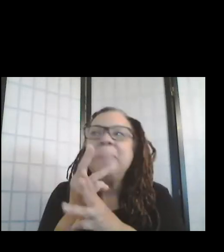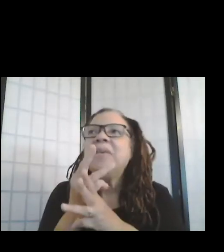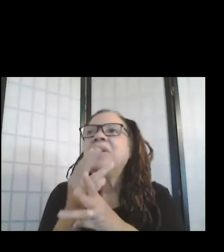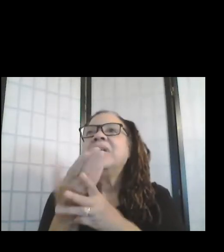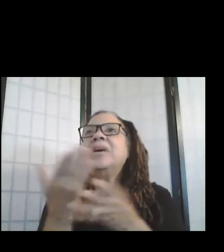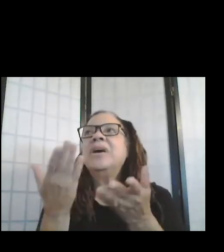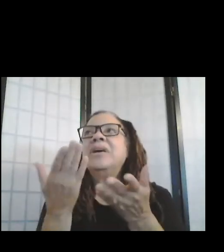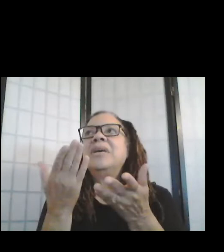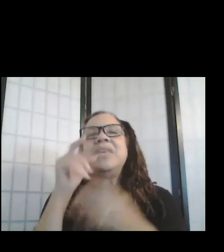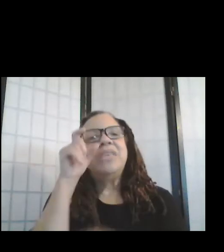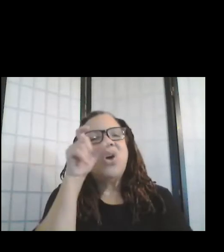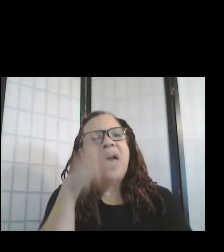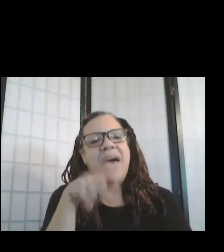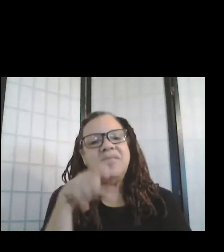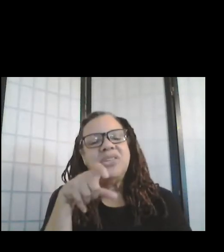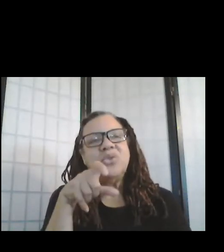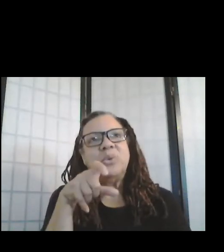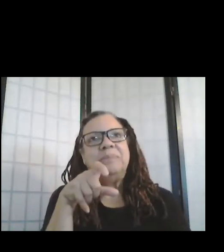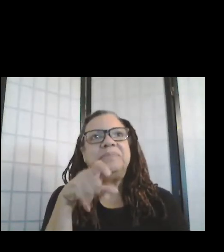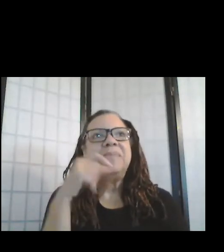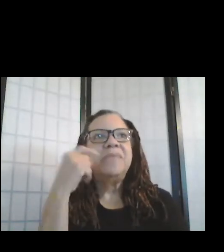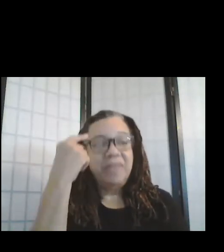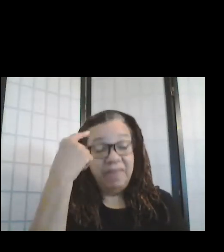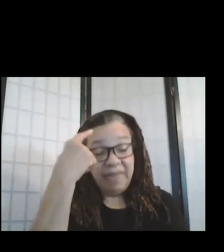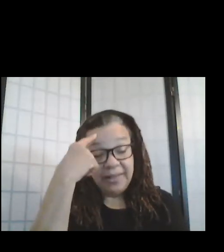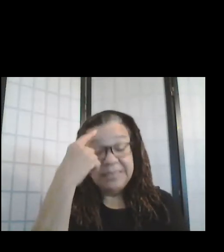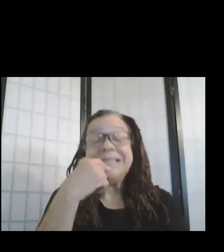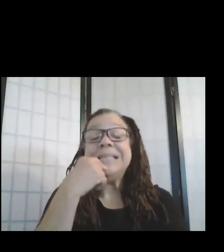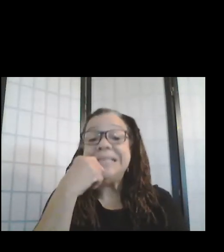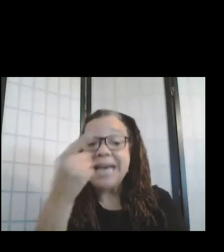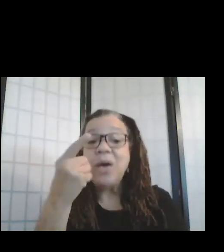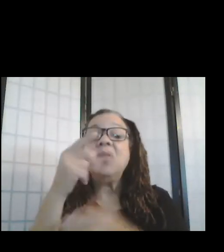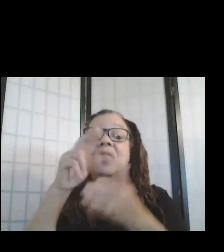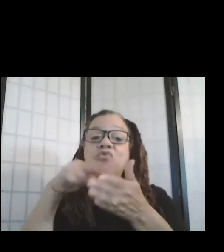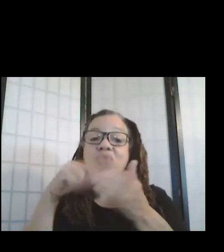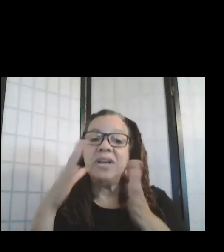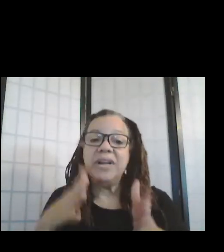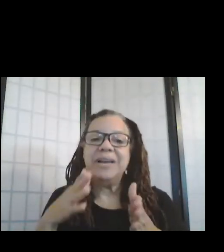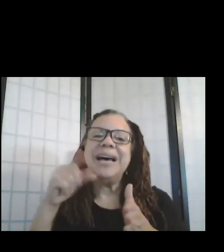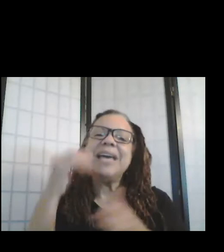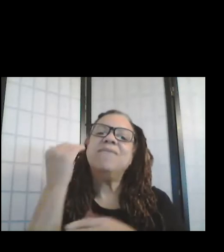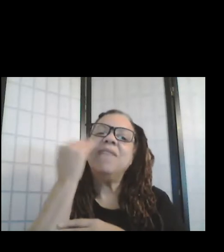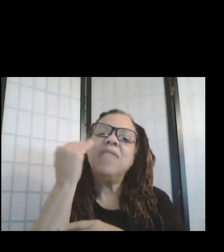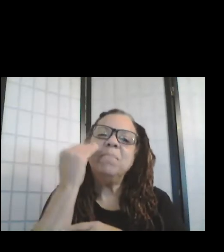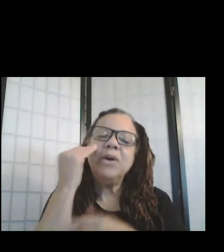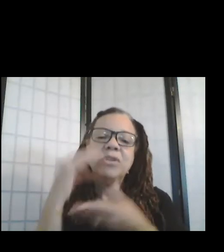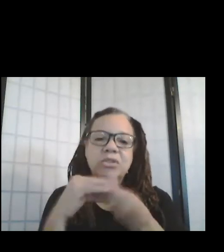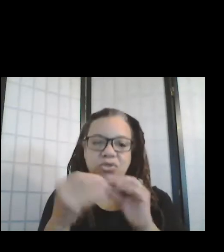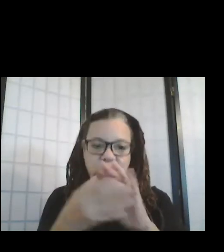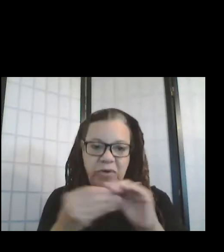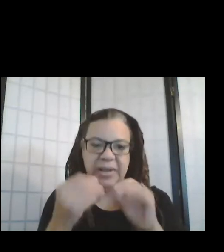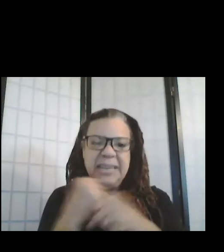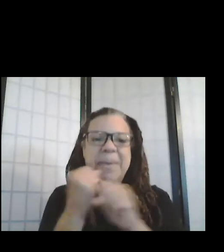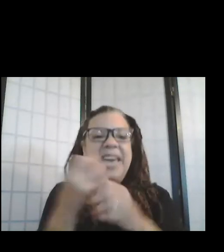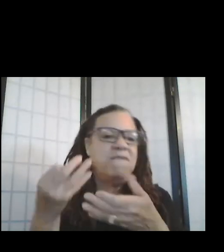got that you can offer the reader that gives that familiar story a little freshness or something